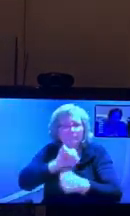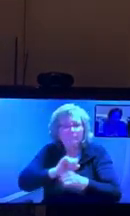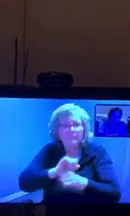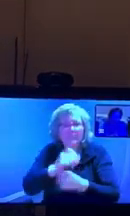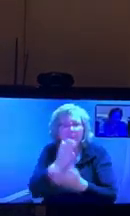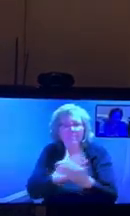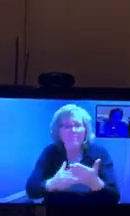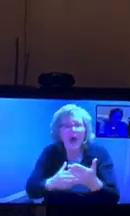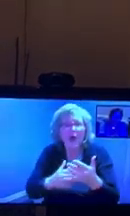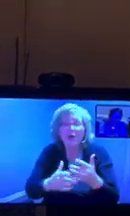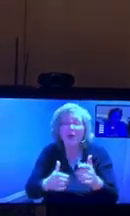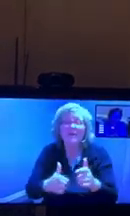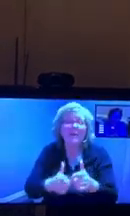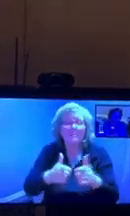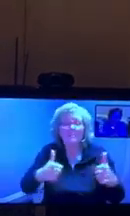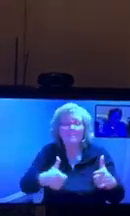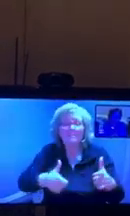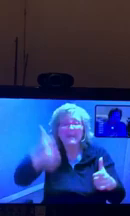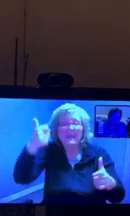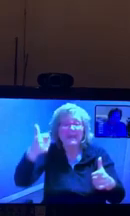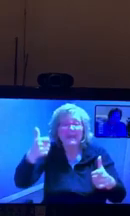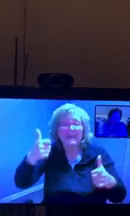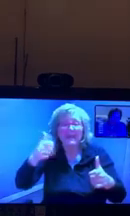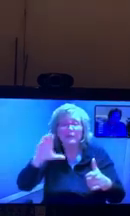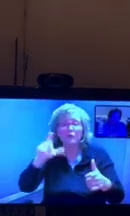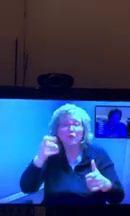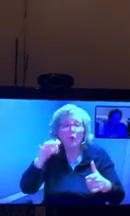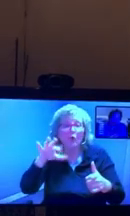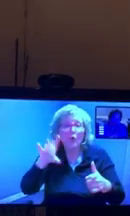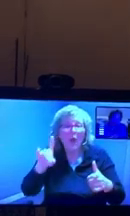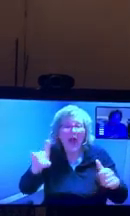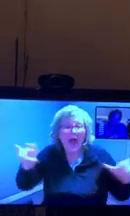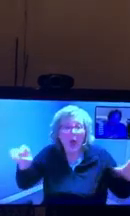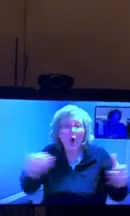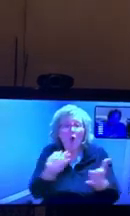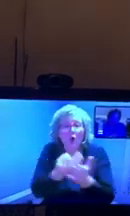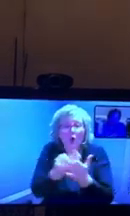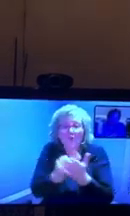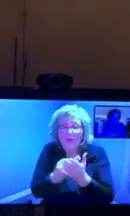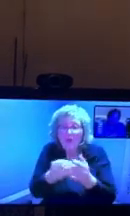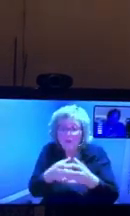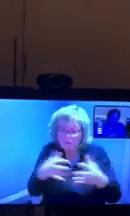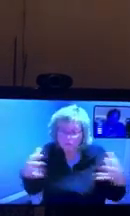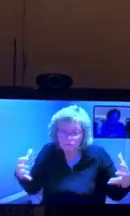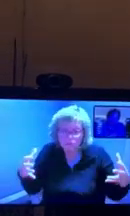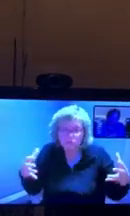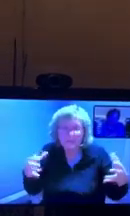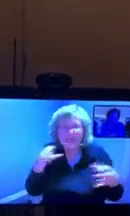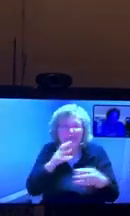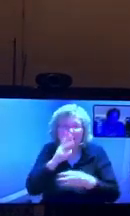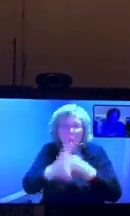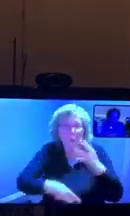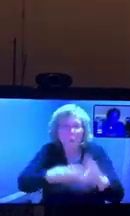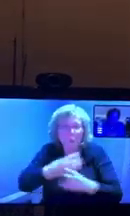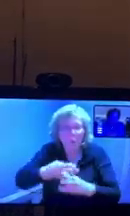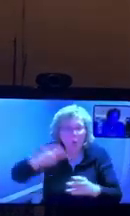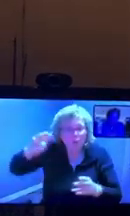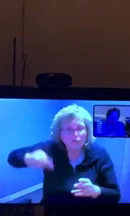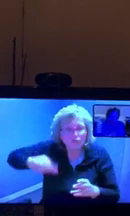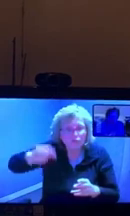crowdfund initiative ever in the history of mankind. This is about giving. This is about sharing. This is about receiving.